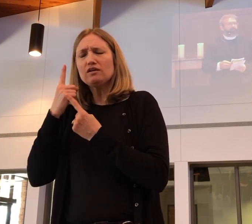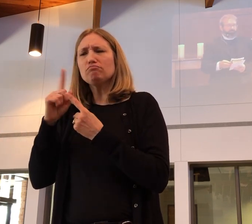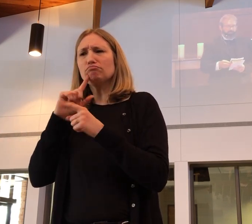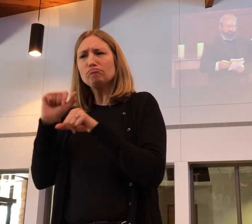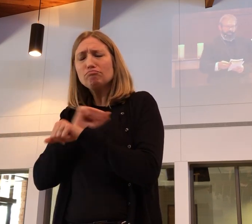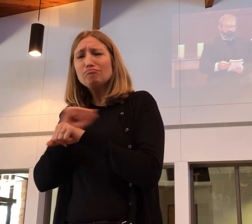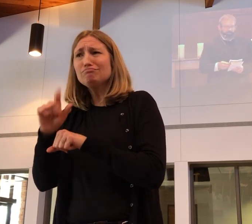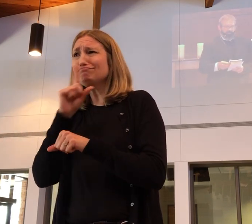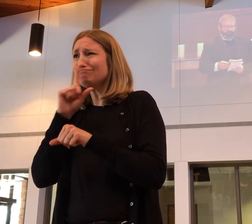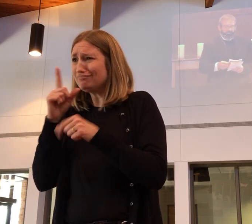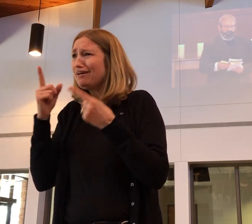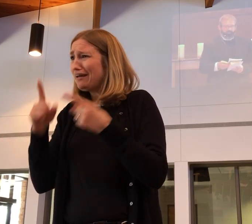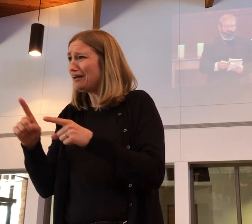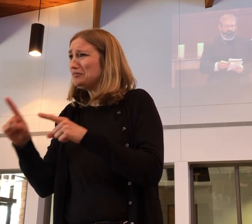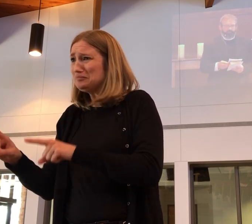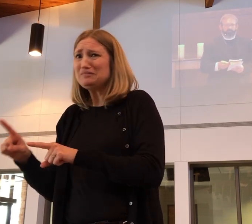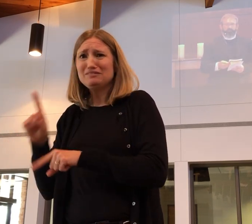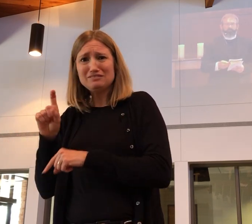this really happening?